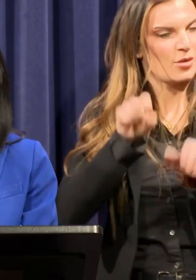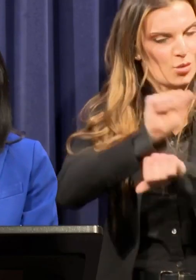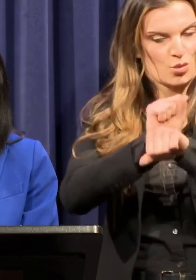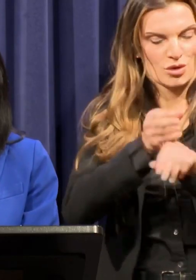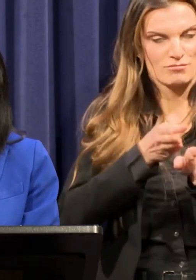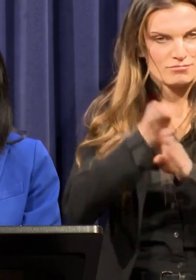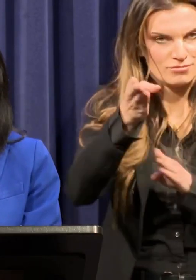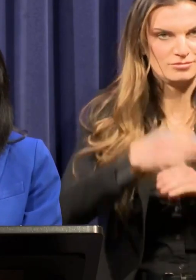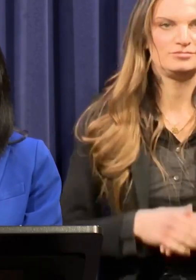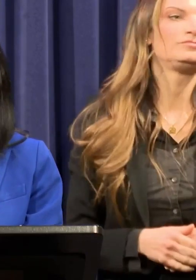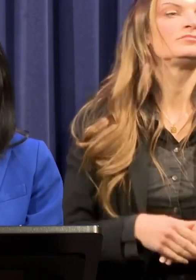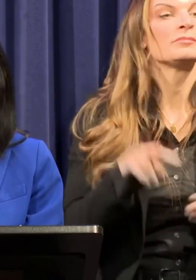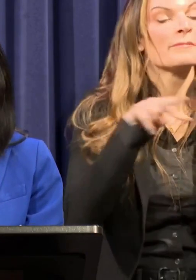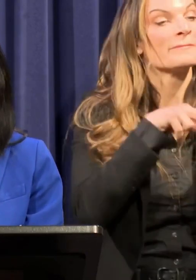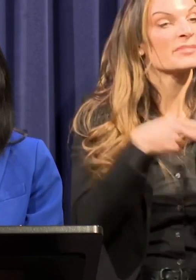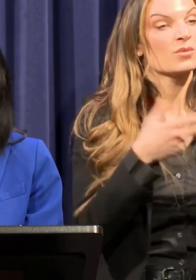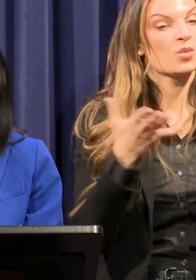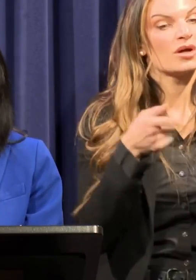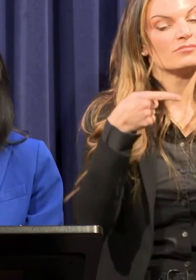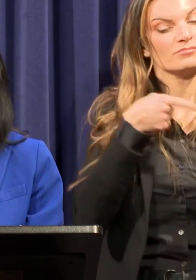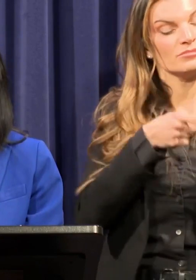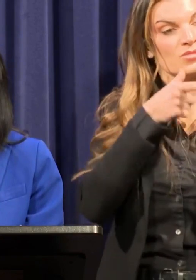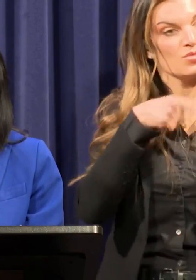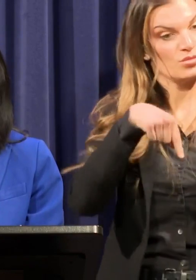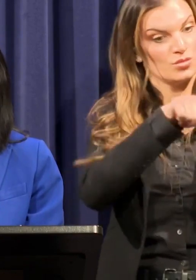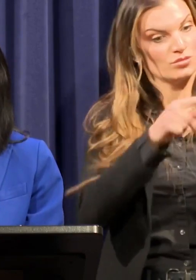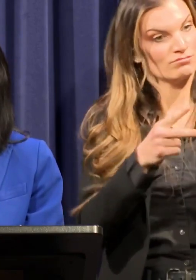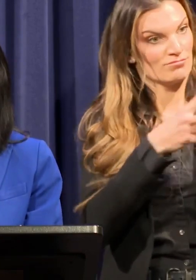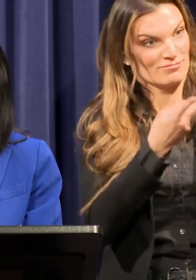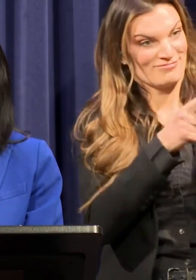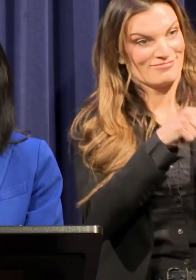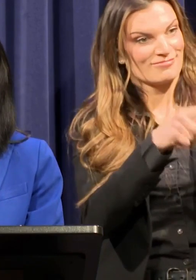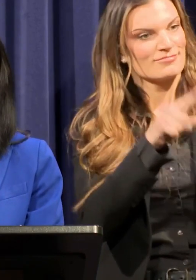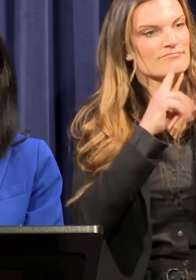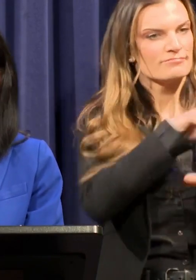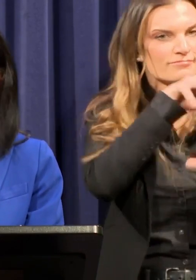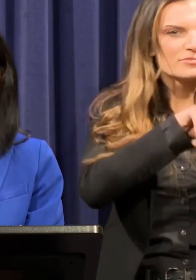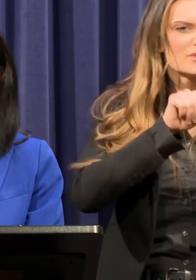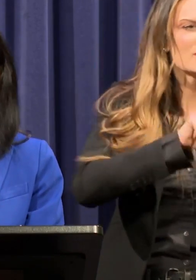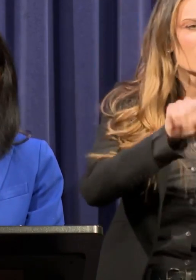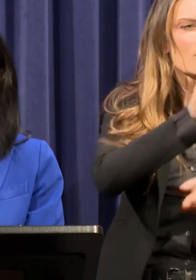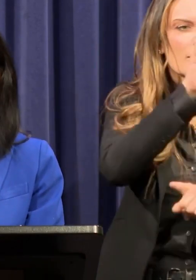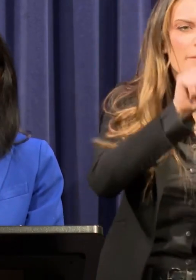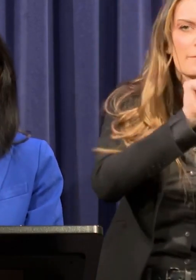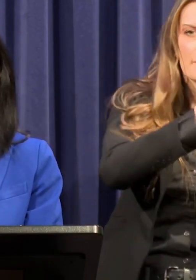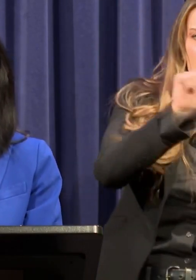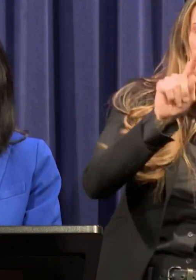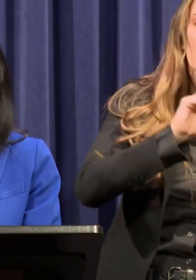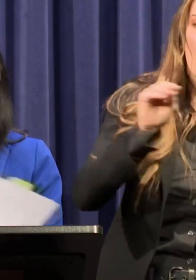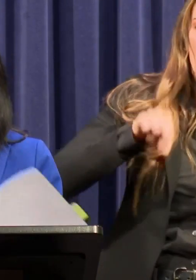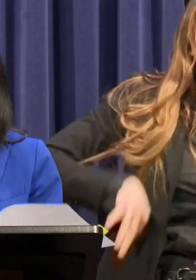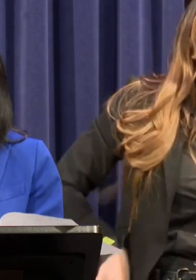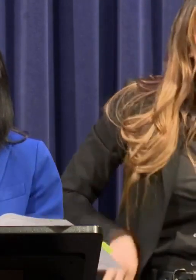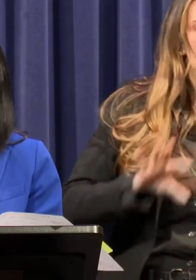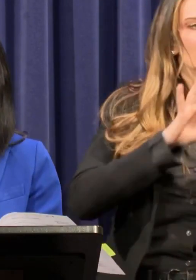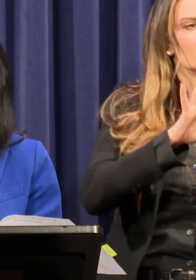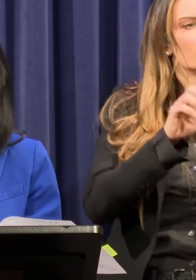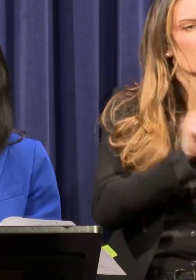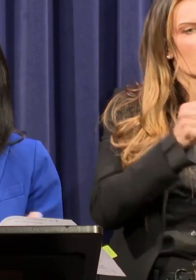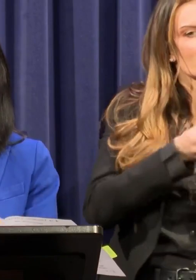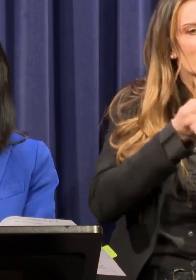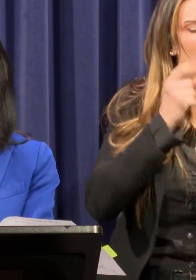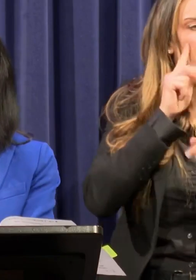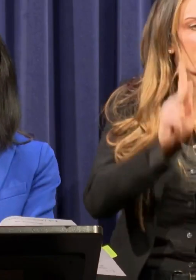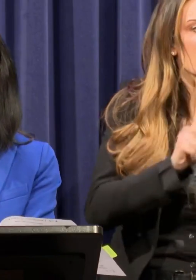to a vast network of well-funded, nonprofit, corporate, and political groups which were tied to the